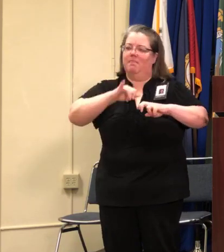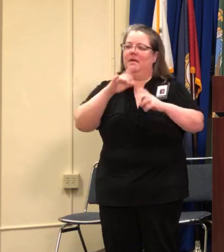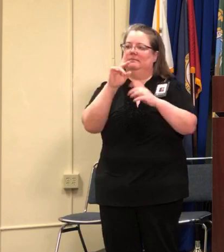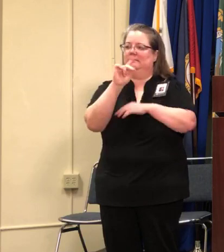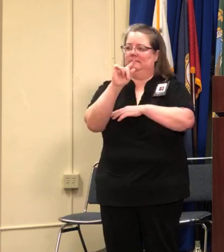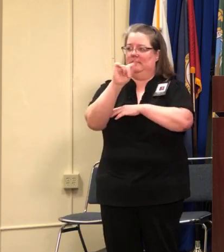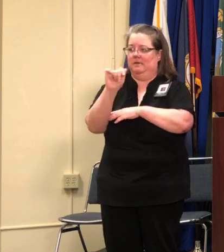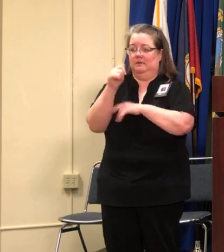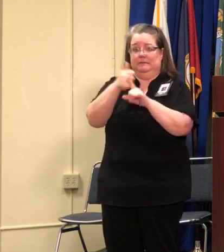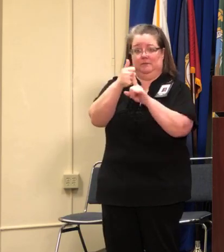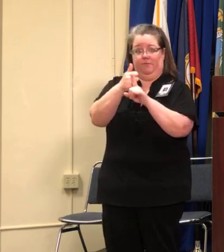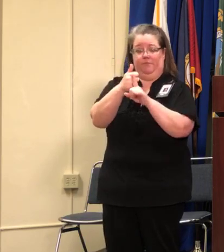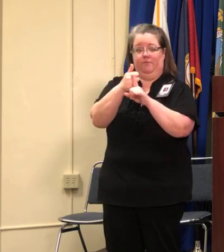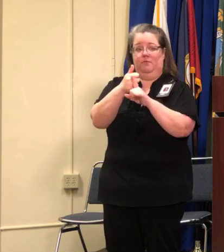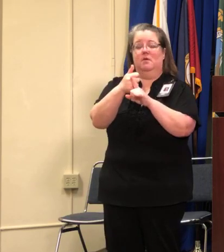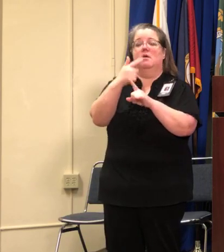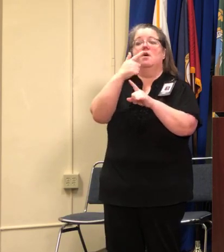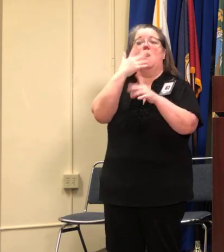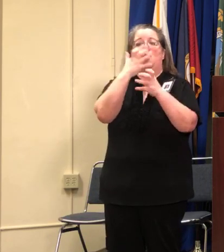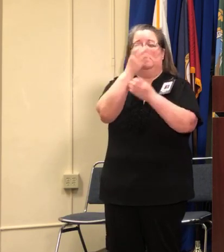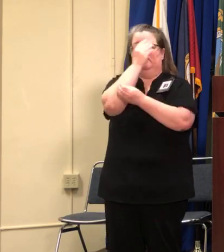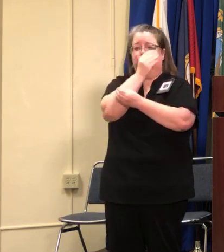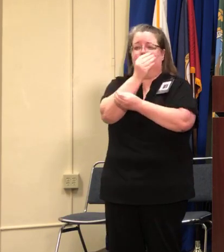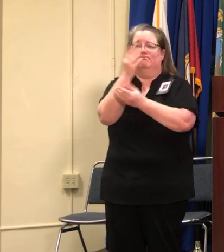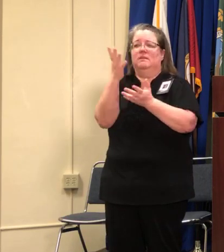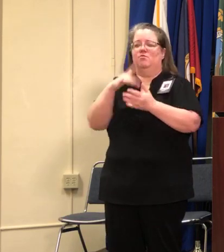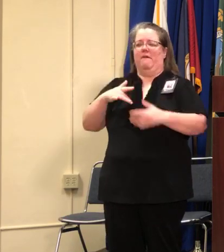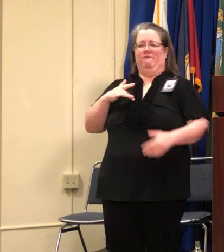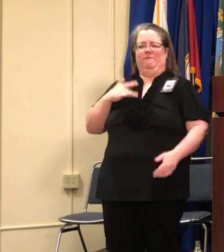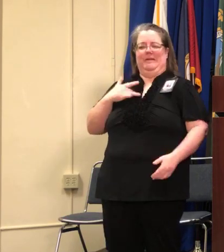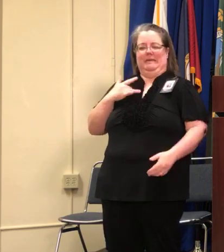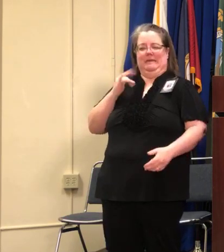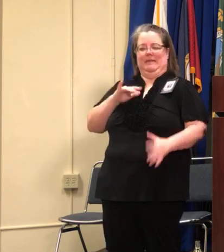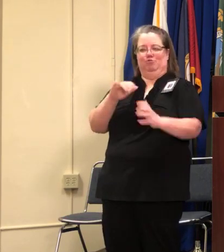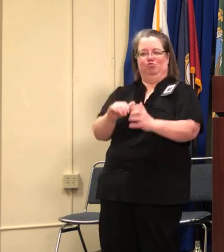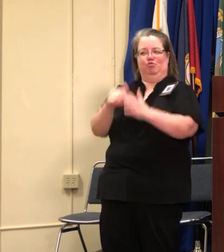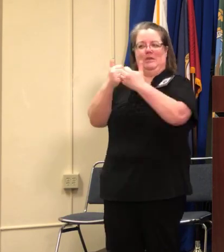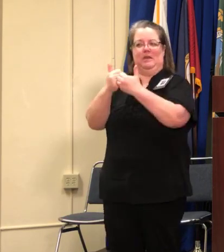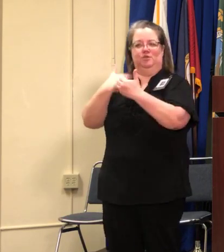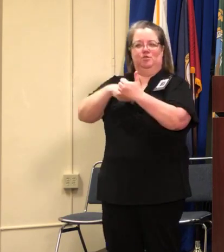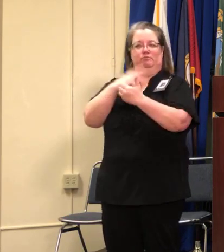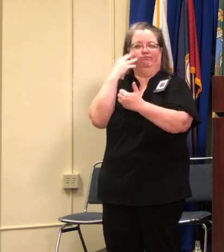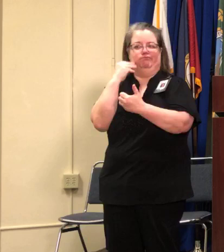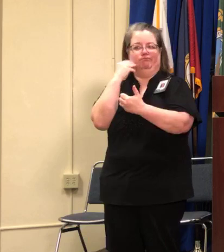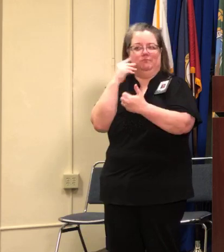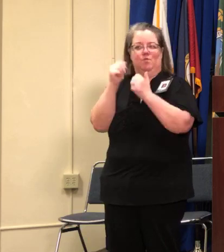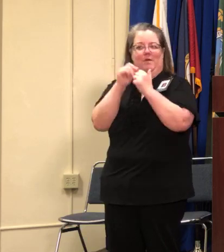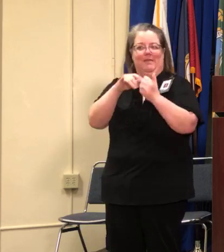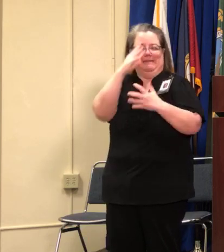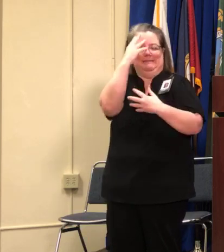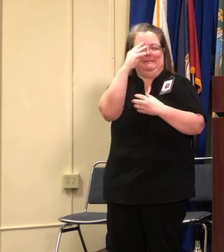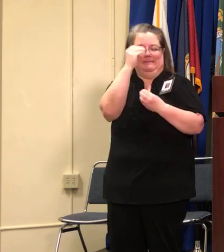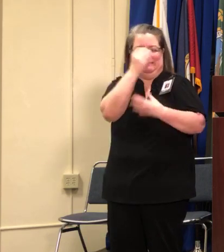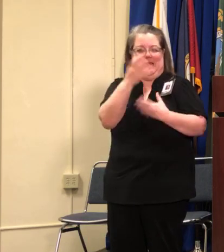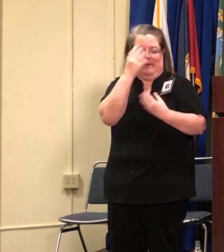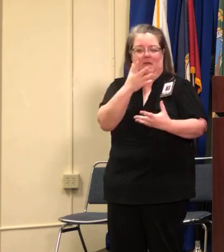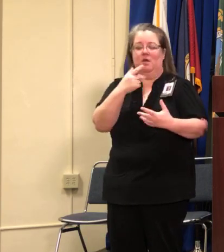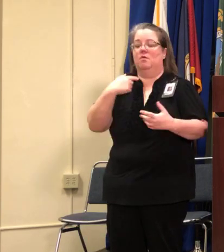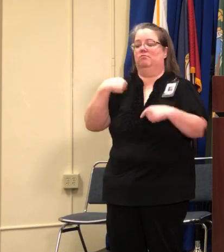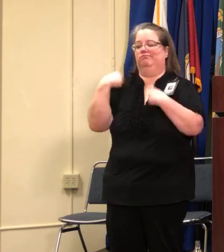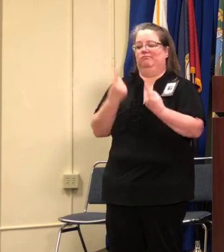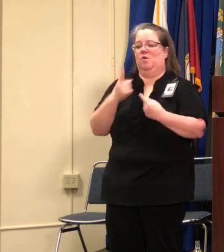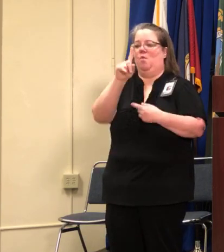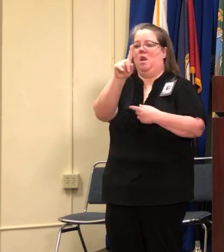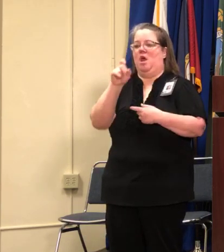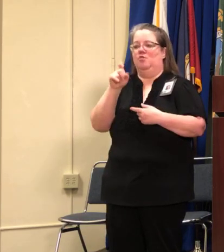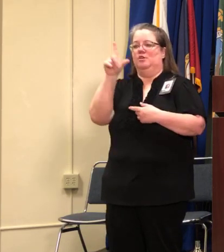data. Just to give you a sense of the challenges around some of the data, we've had